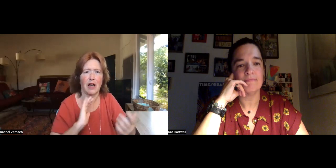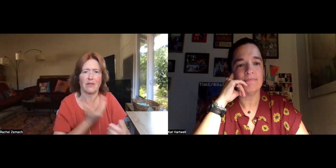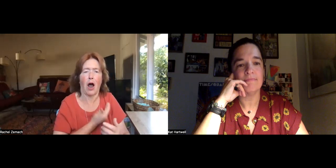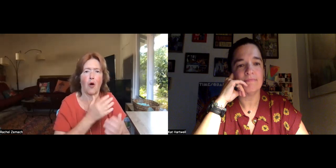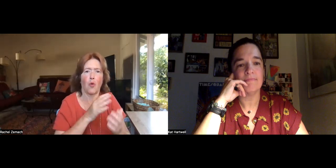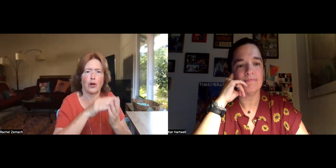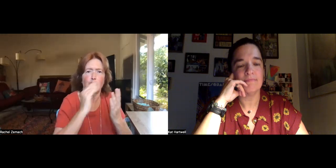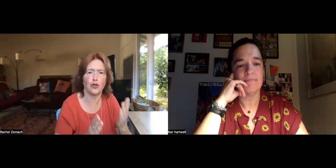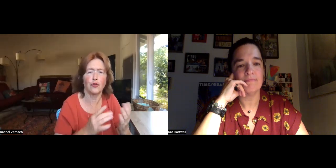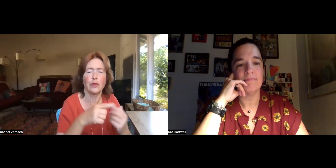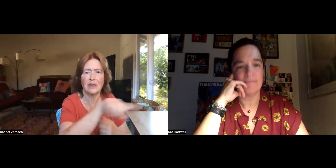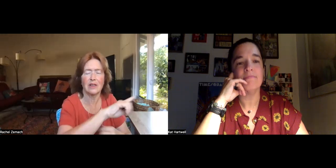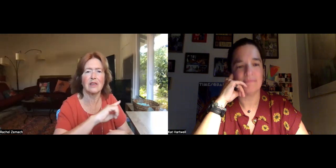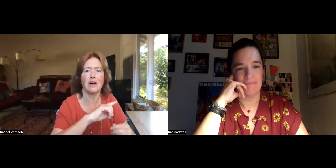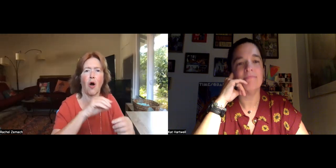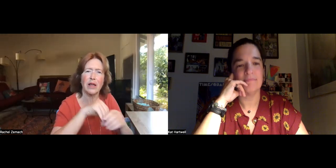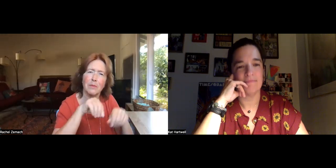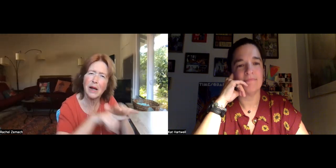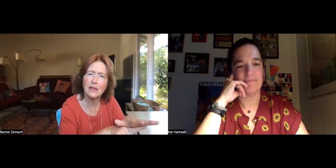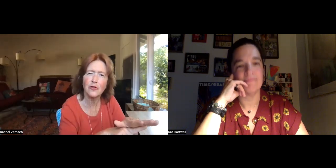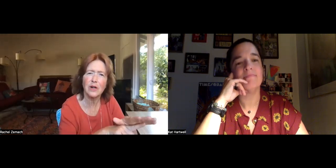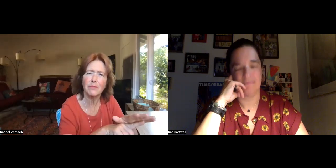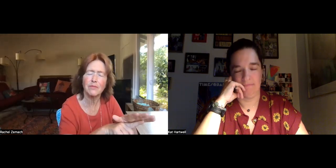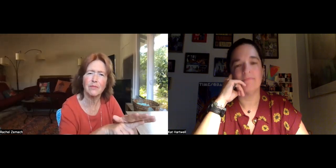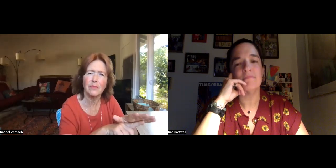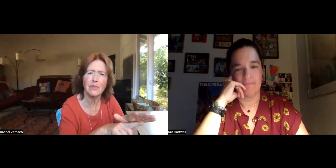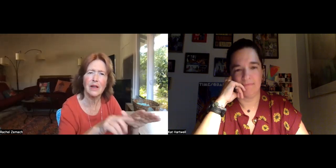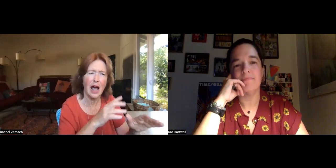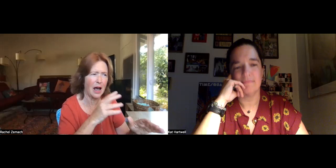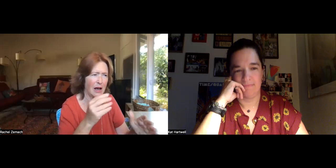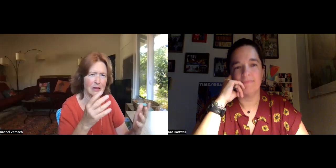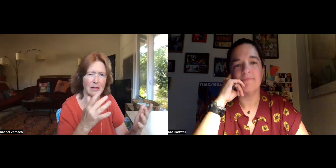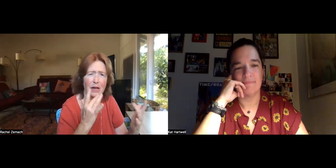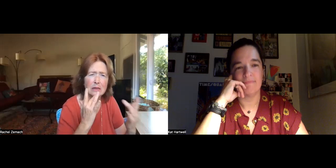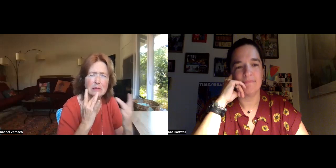85% of our students are in the mainstream. And